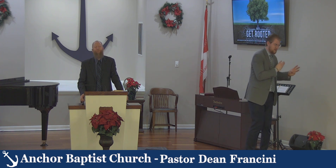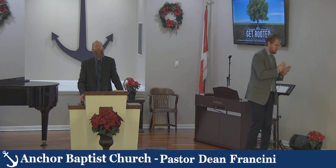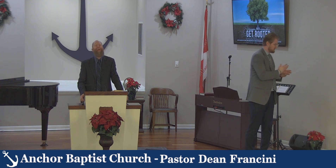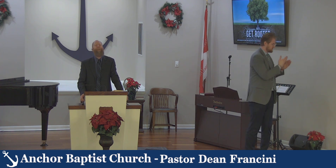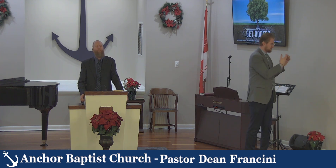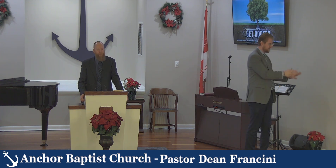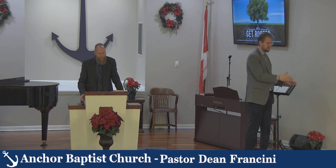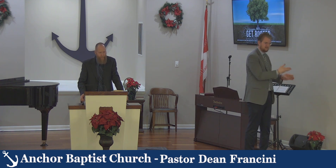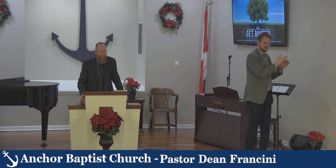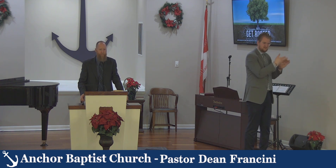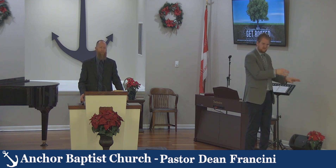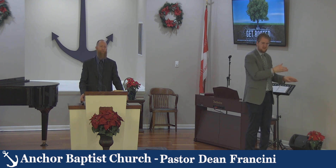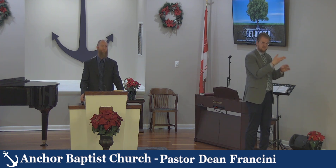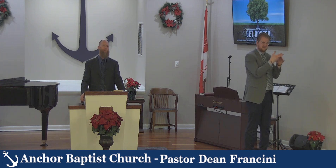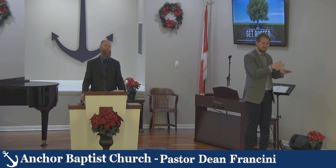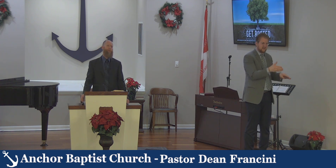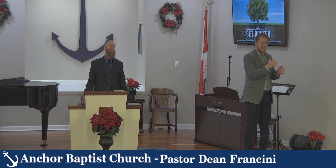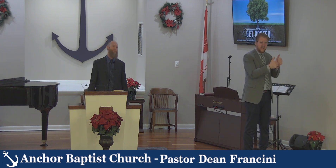Divided over everything.